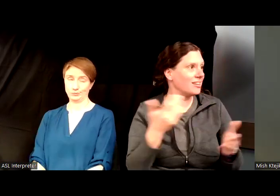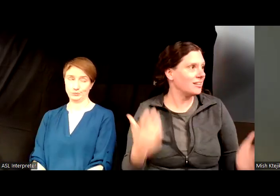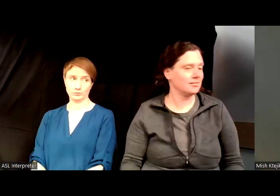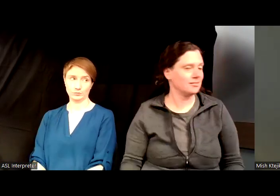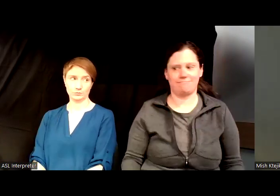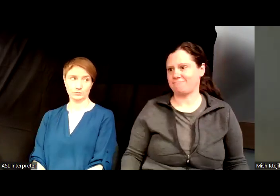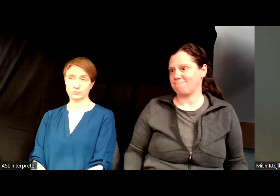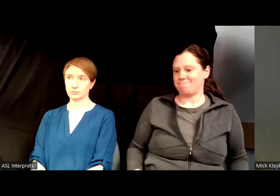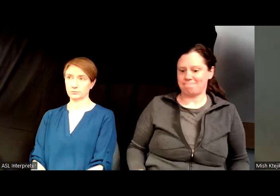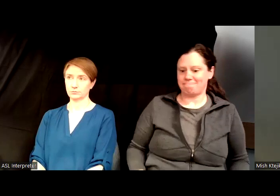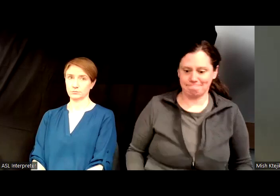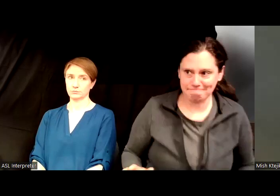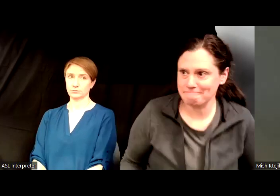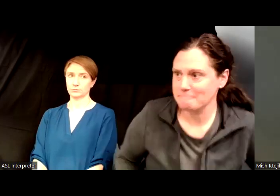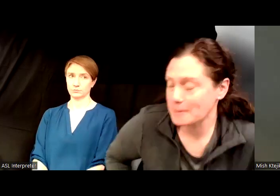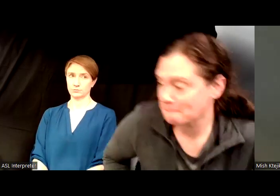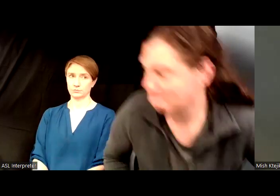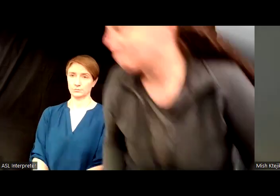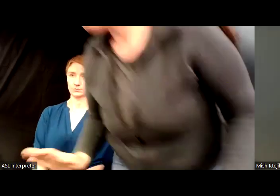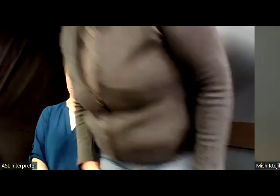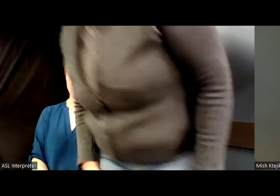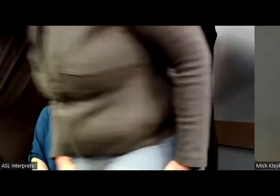Is there another way to say it?